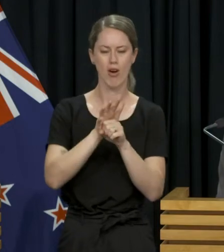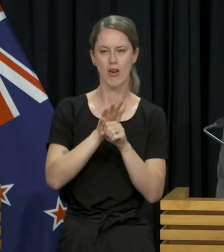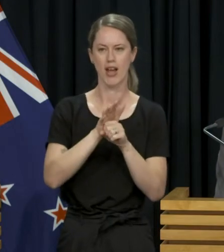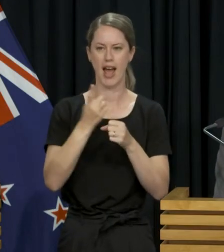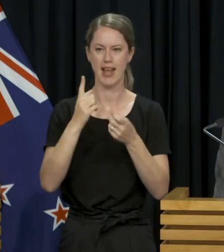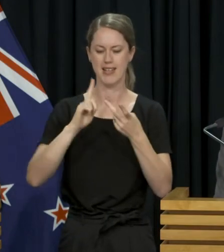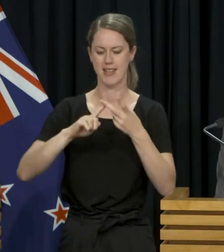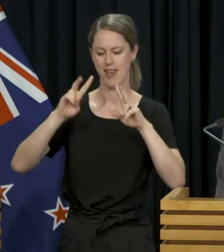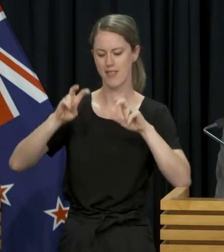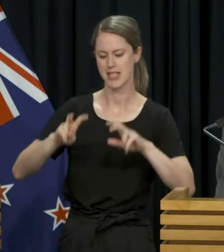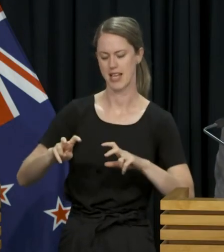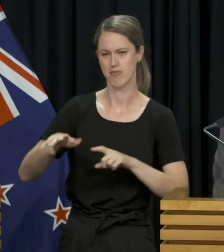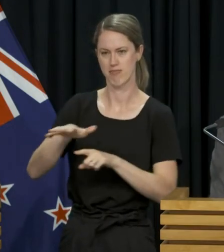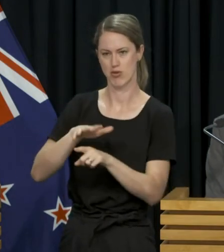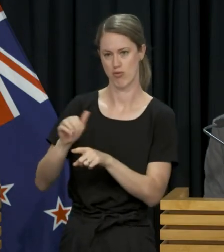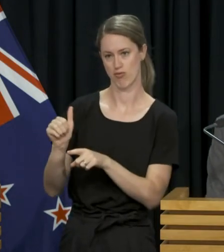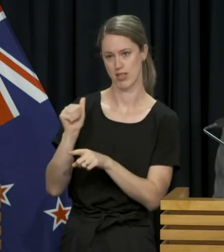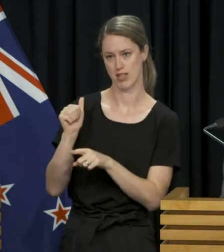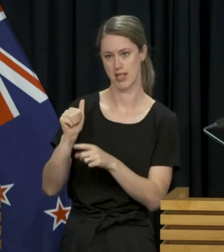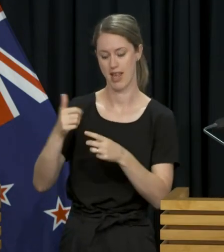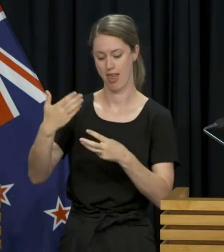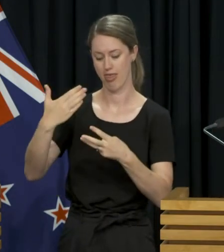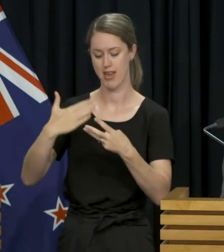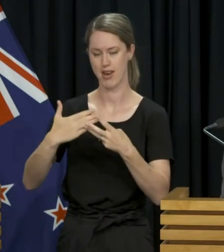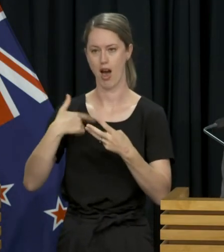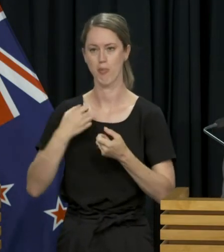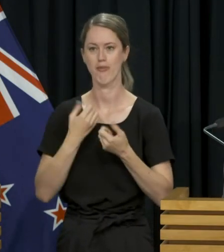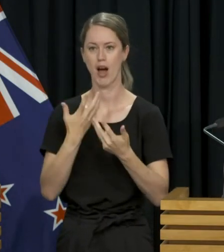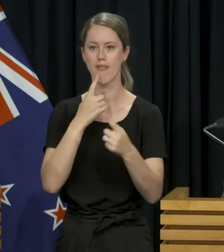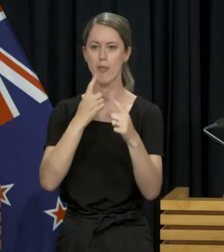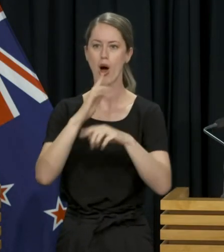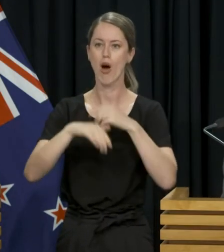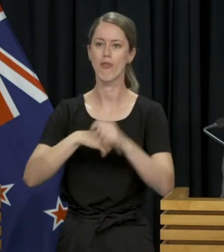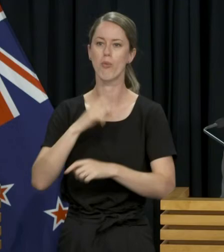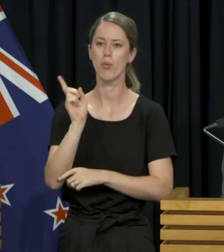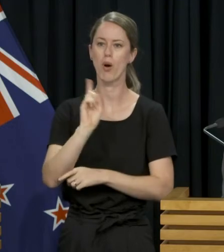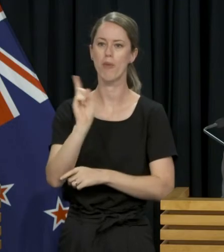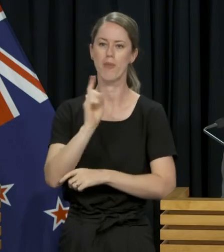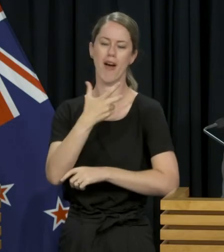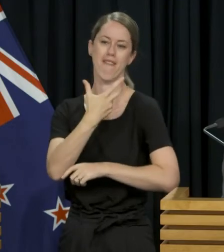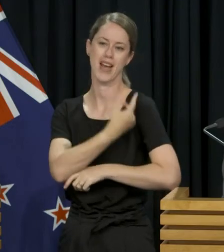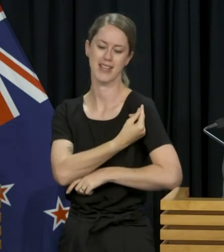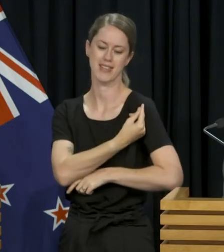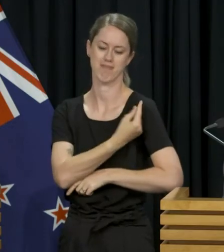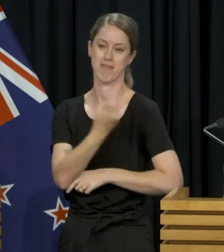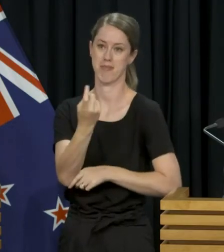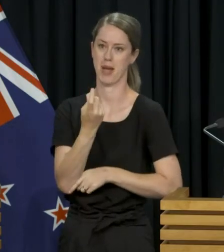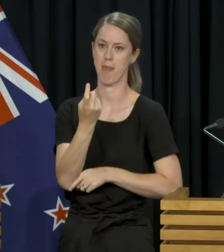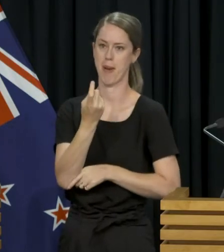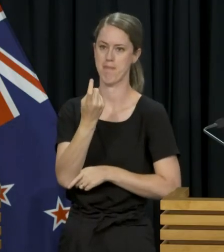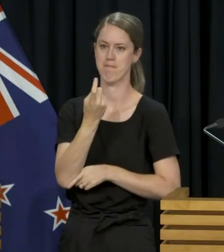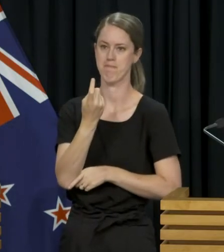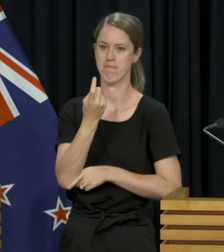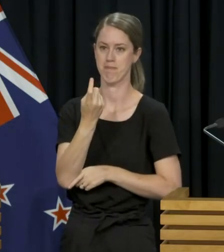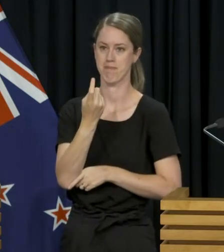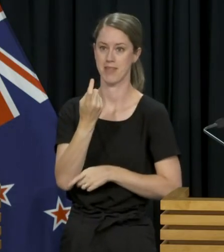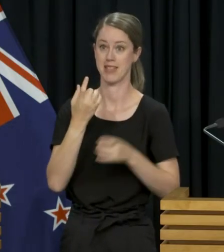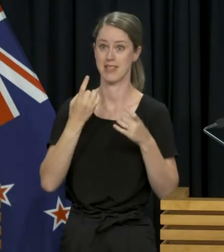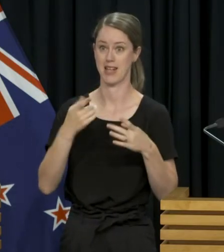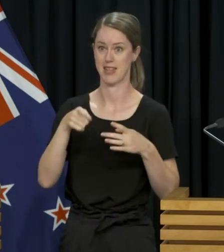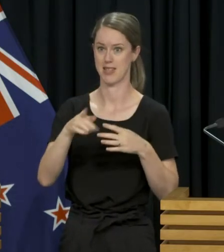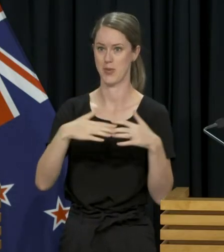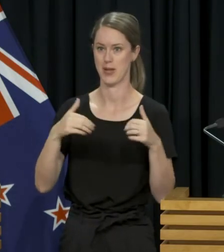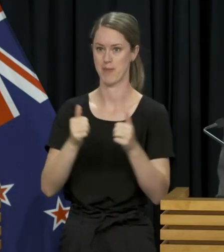case investigations. Then I'm going to give you a bit more of an update on the preparations for vaccine rollout, which will be beginning this